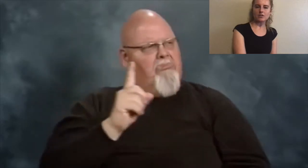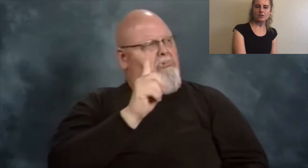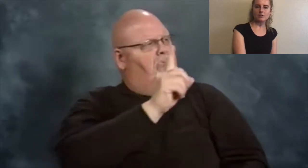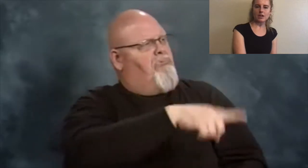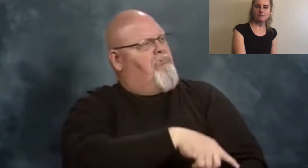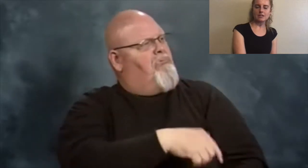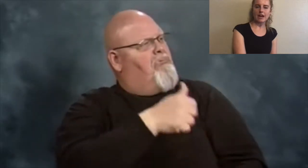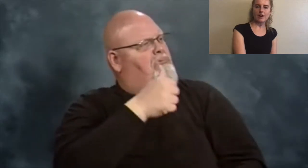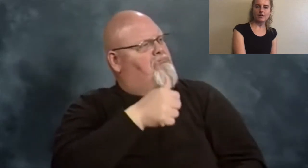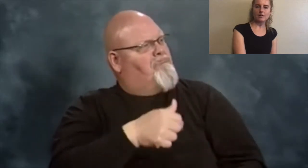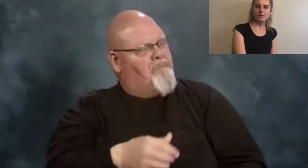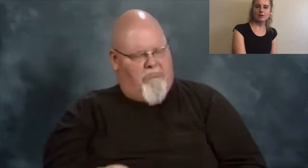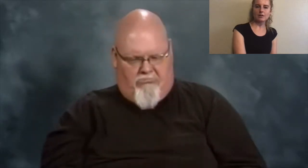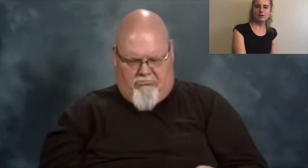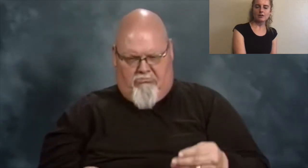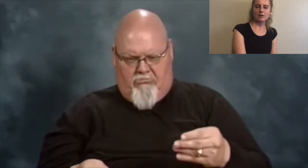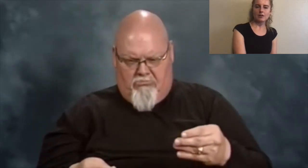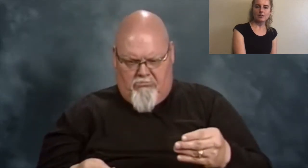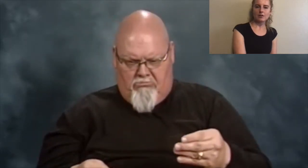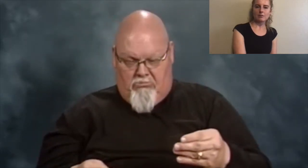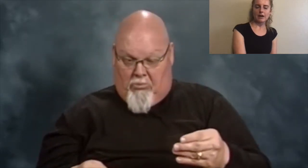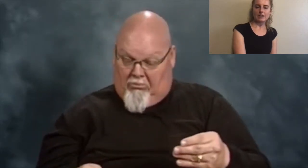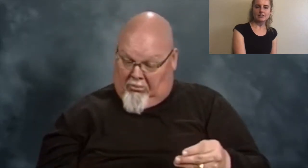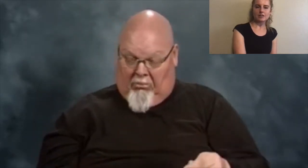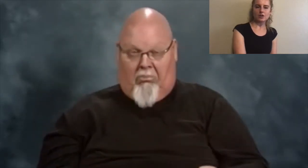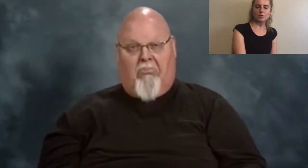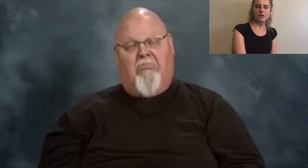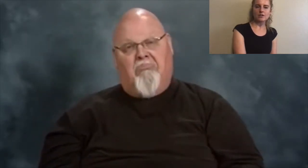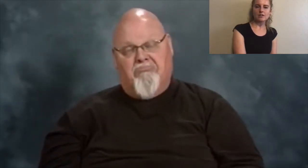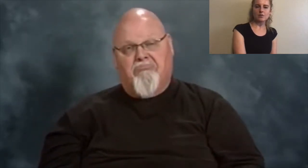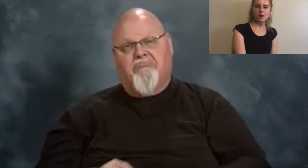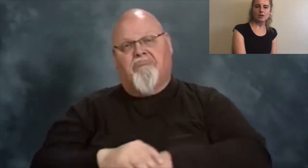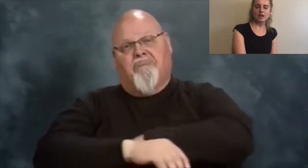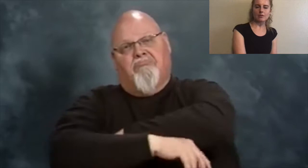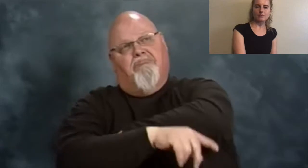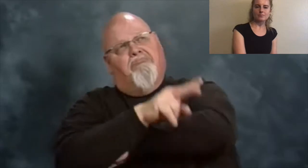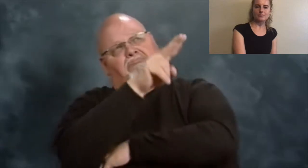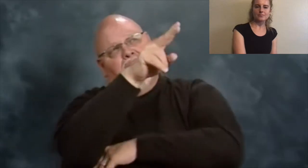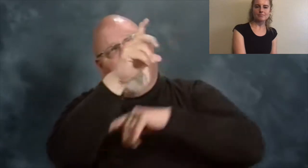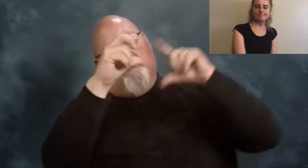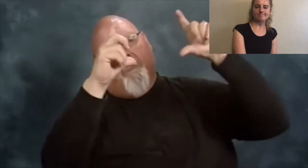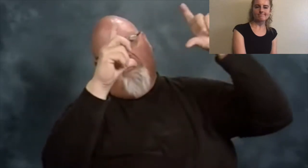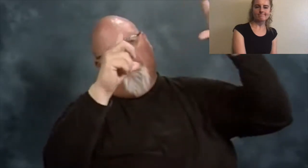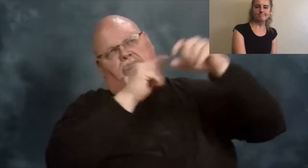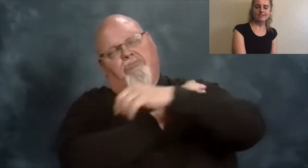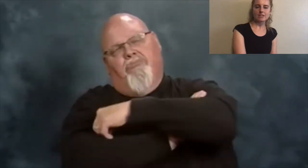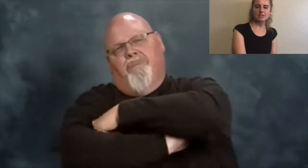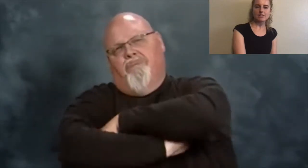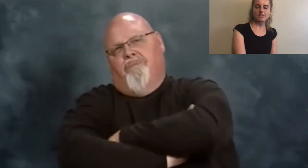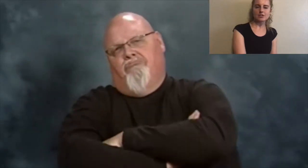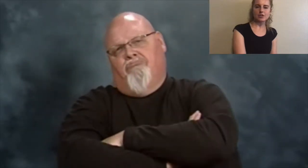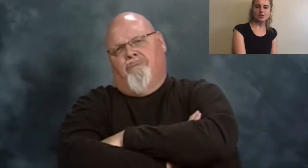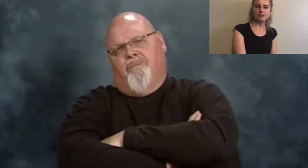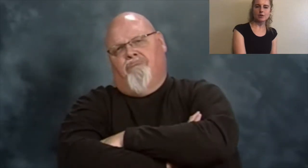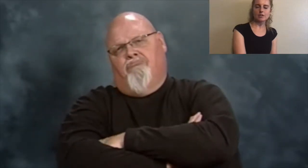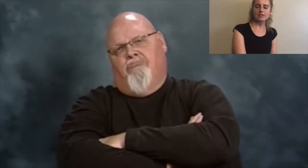student came down, passed in their quiz, and then walked out. And the teacher noted the